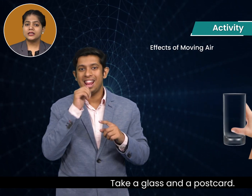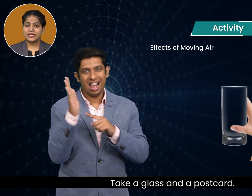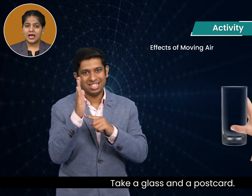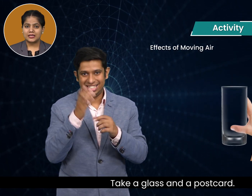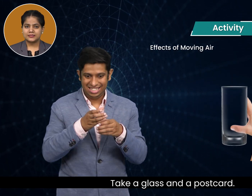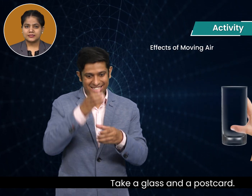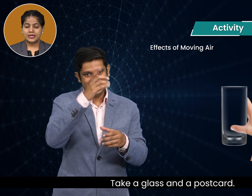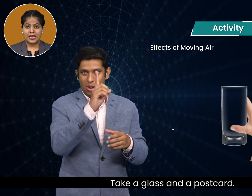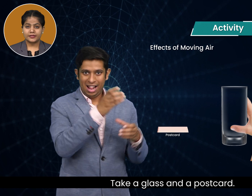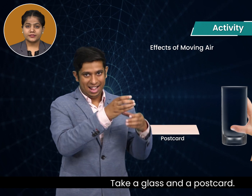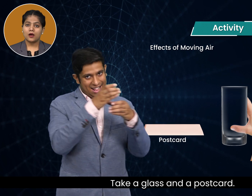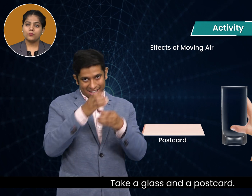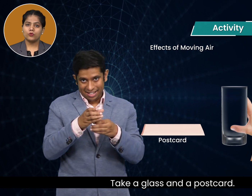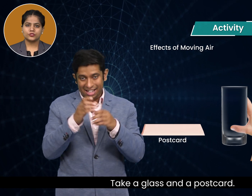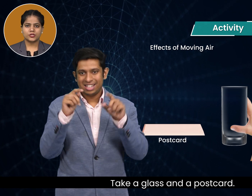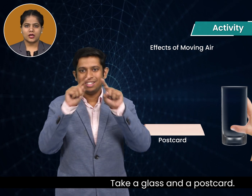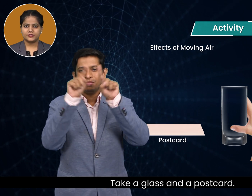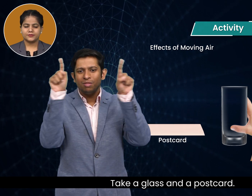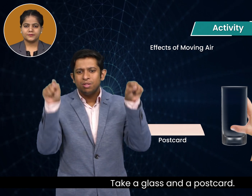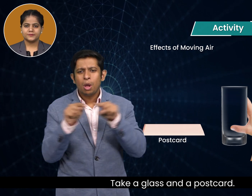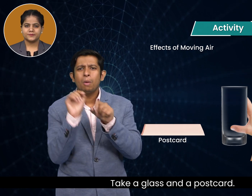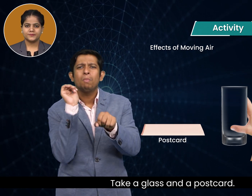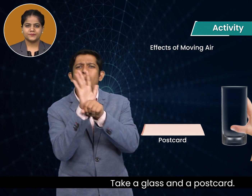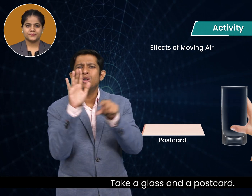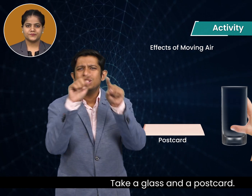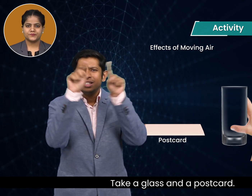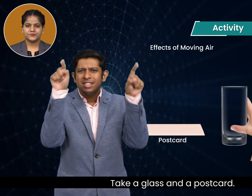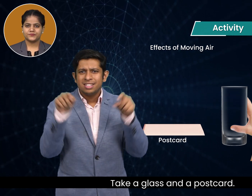Take a glass and a postcard.